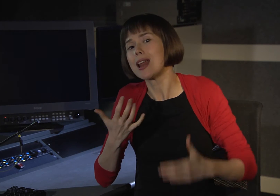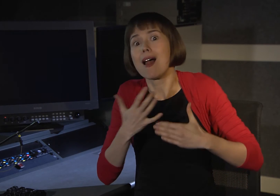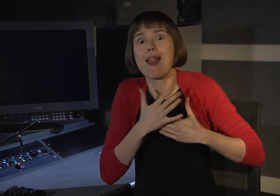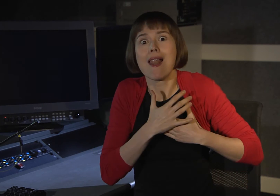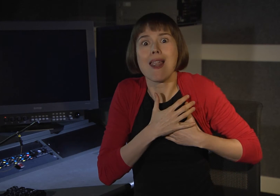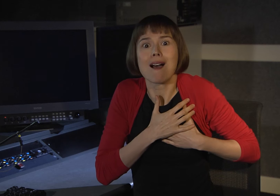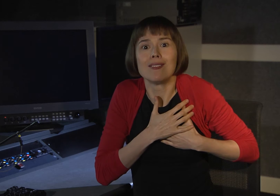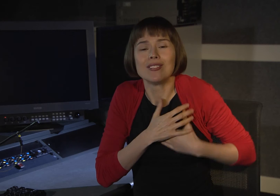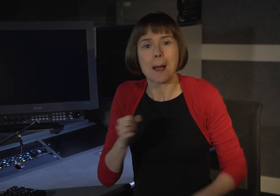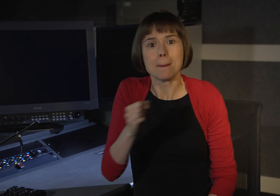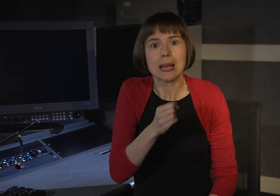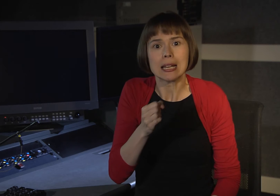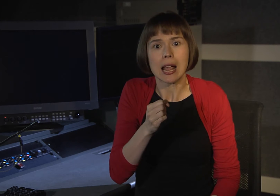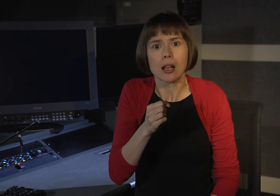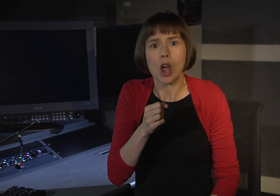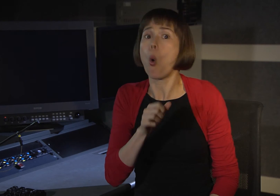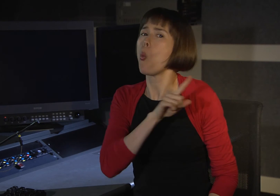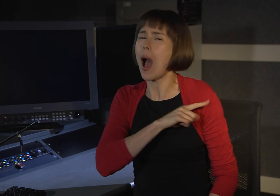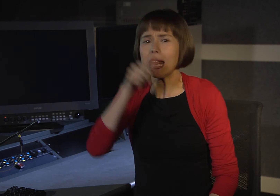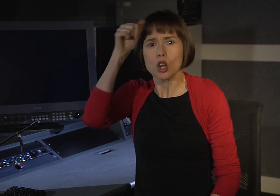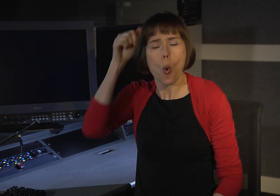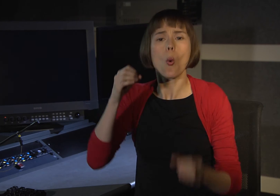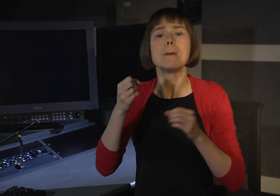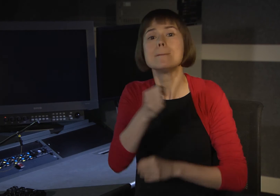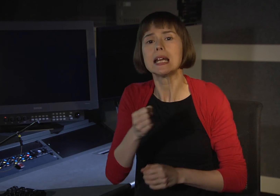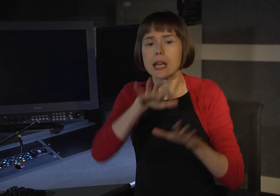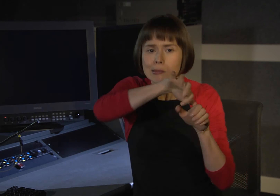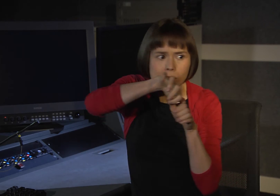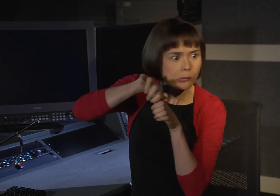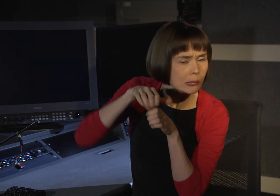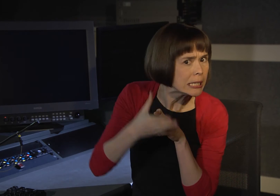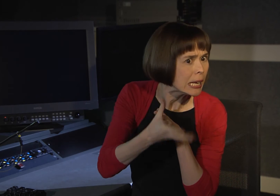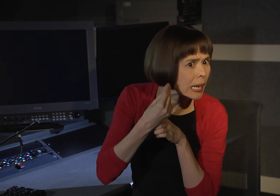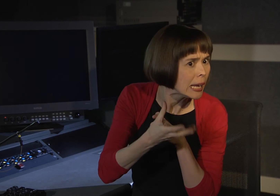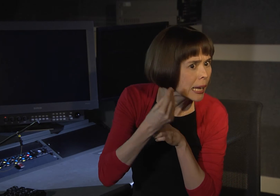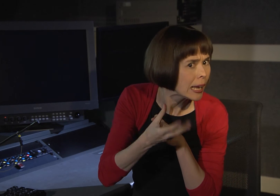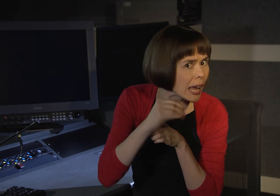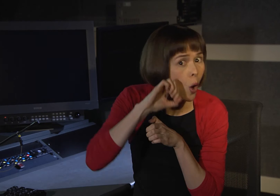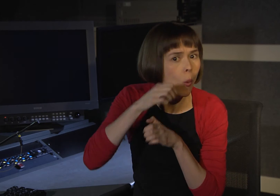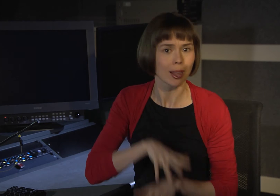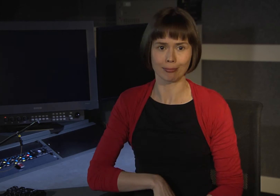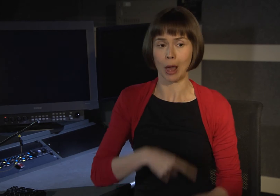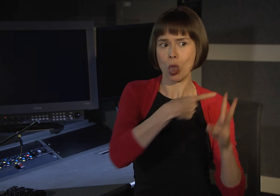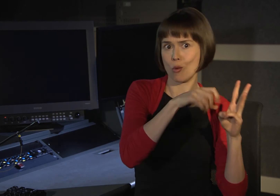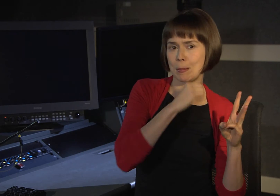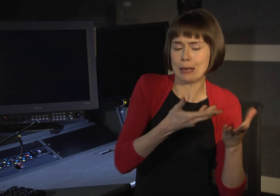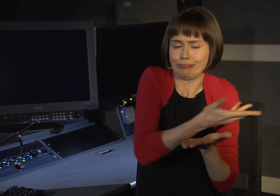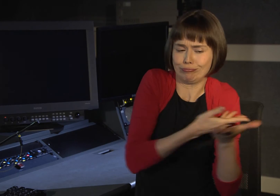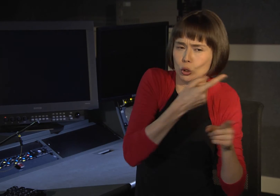the fact that they think, or they indeed know, that Beatrice loves Benedick, and they are sure that